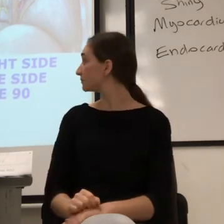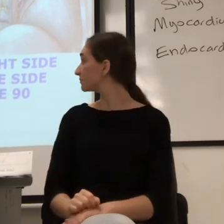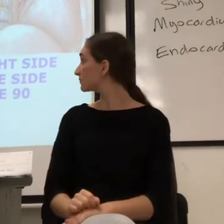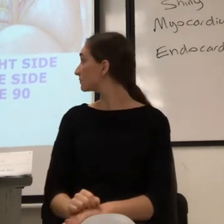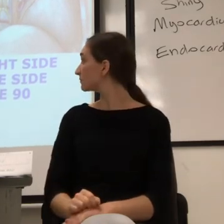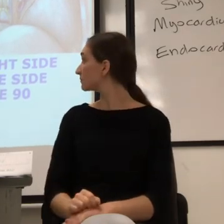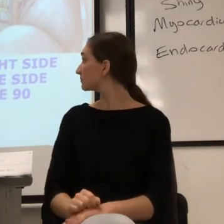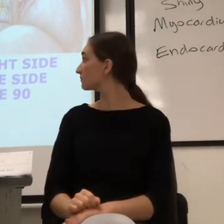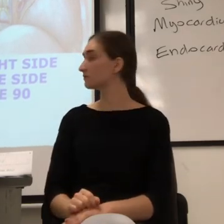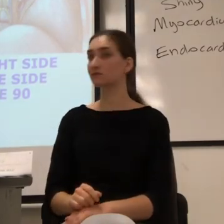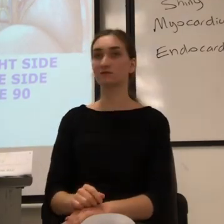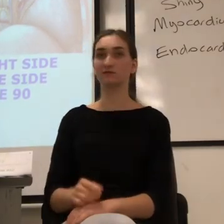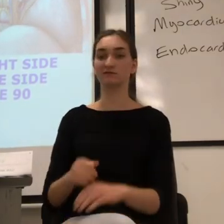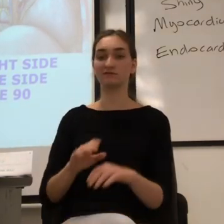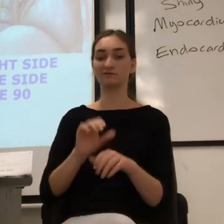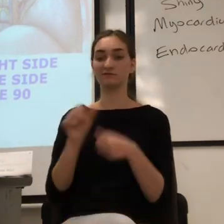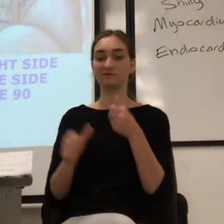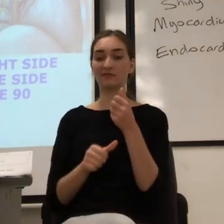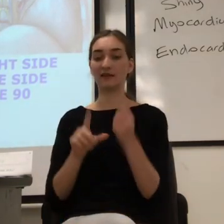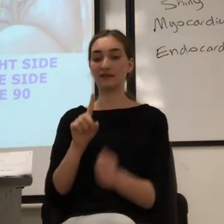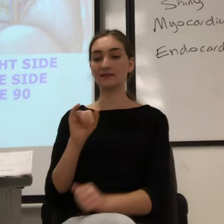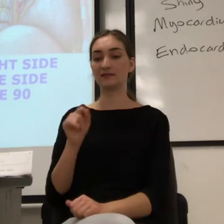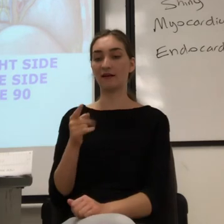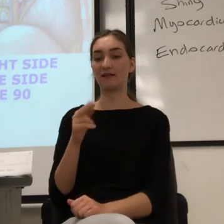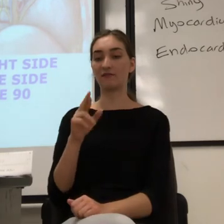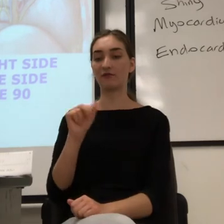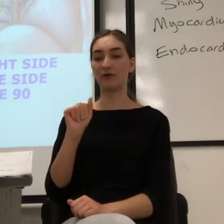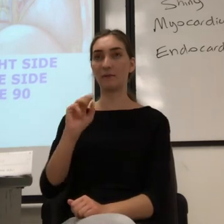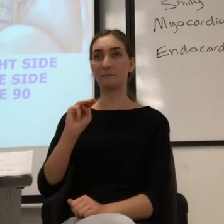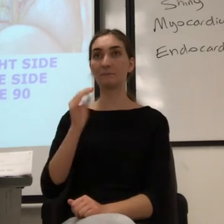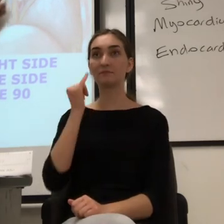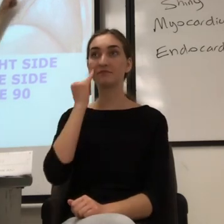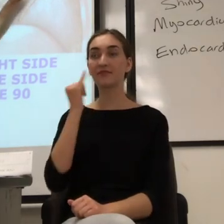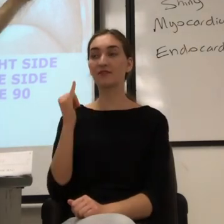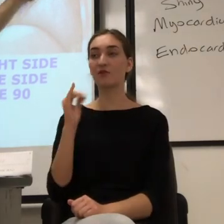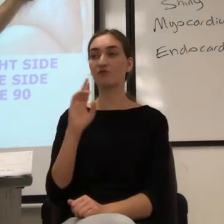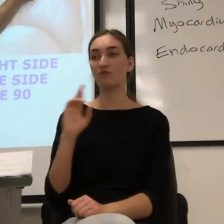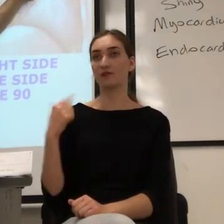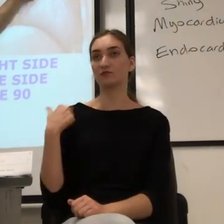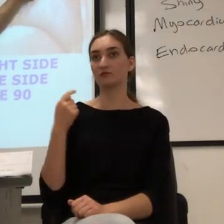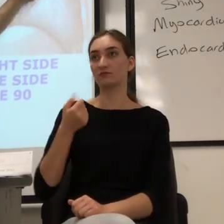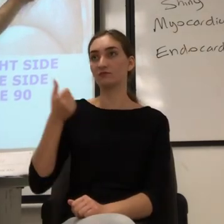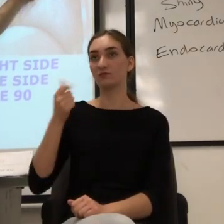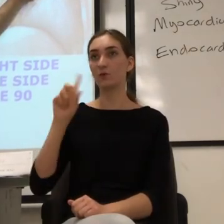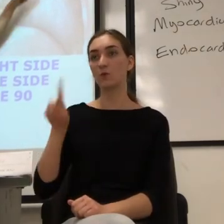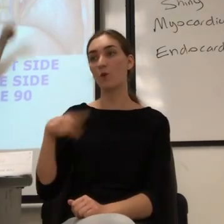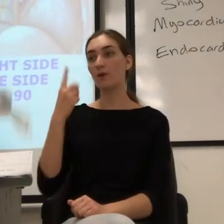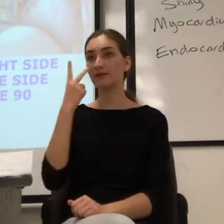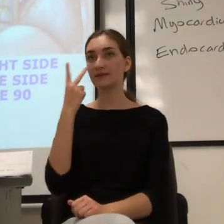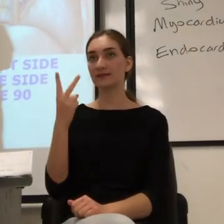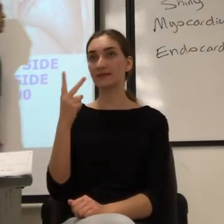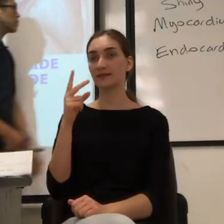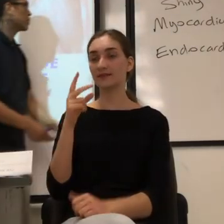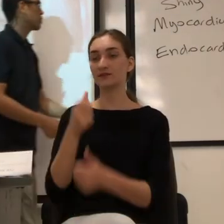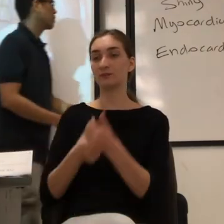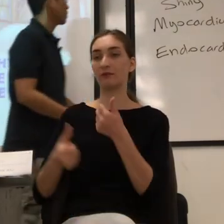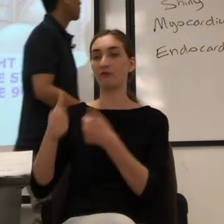the diaphragm there. On the right side, if you remove the right shoulder, you only see superior vena cava.